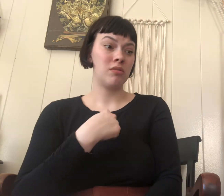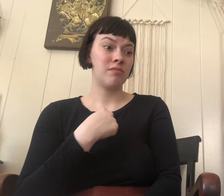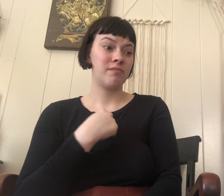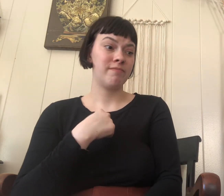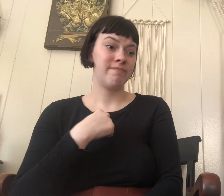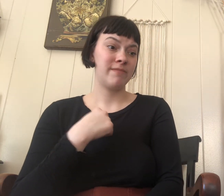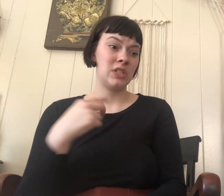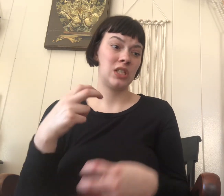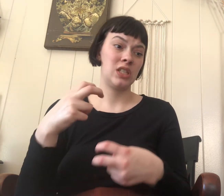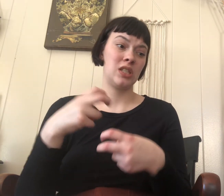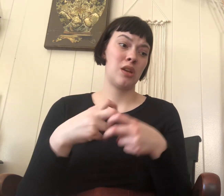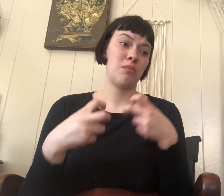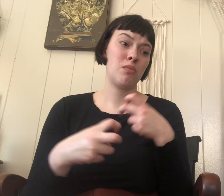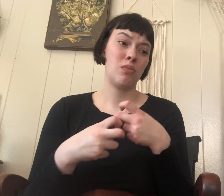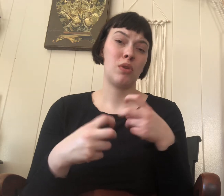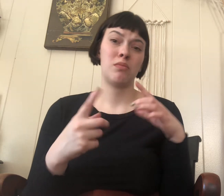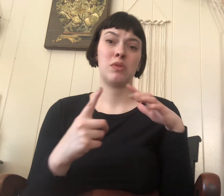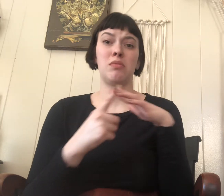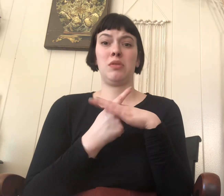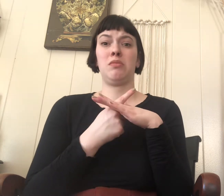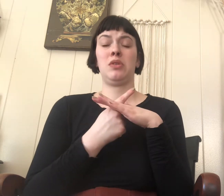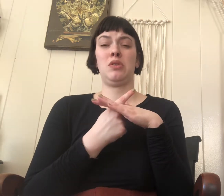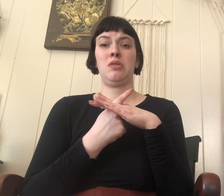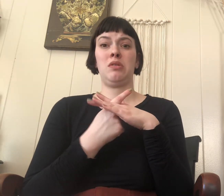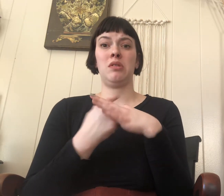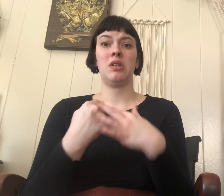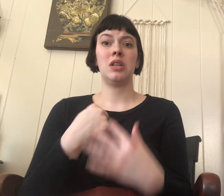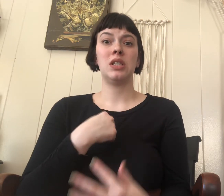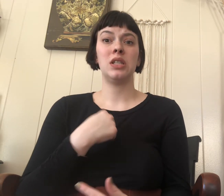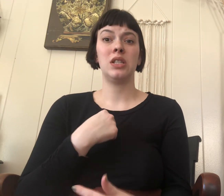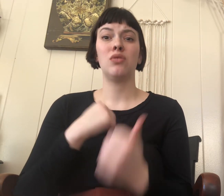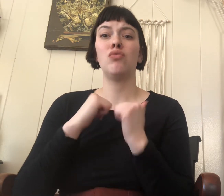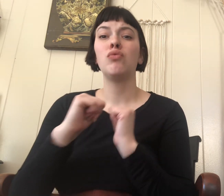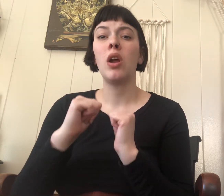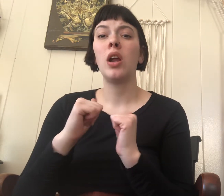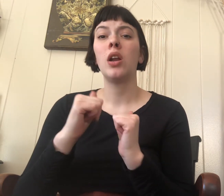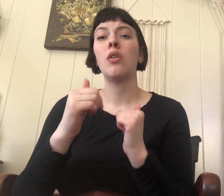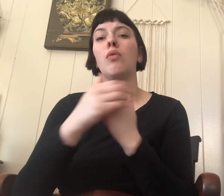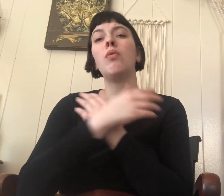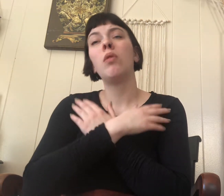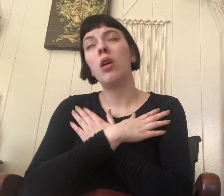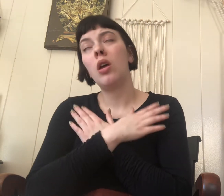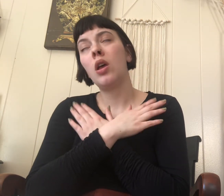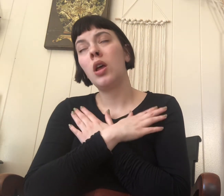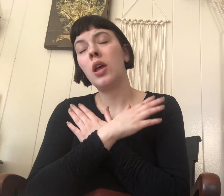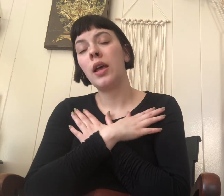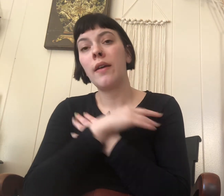was learning how to rest, learning when to stop. And